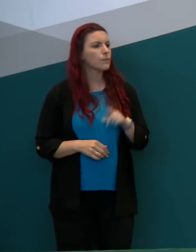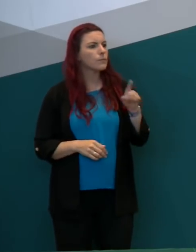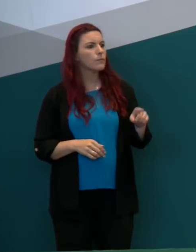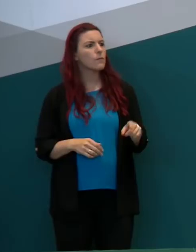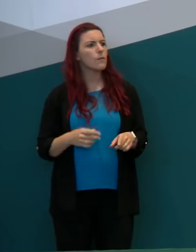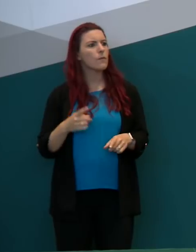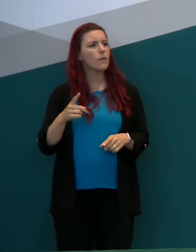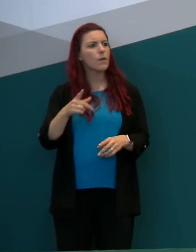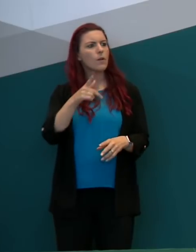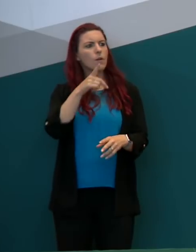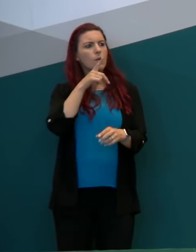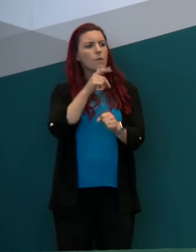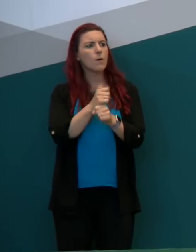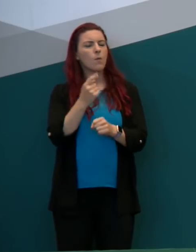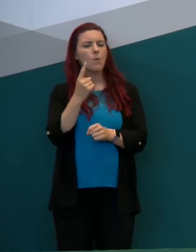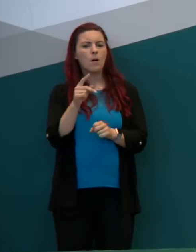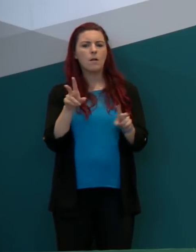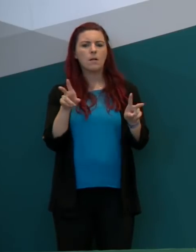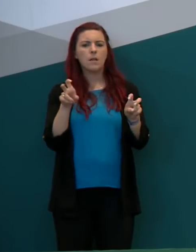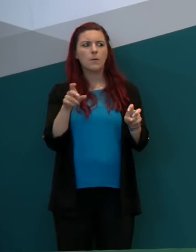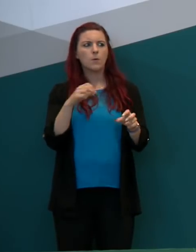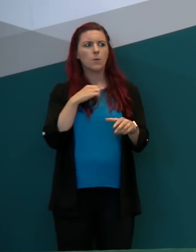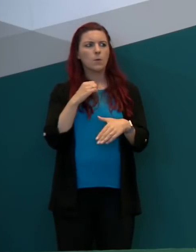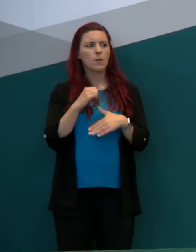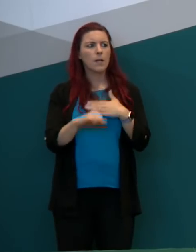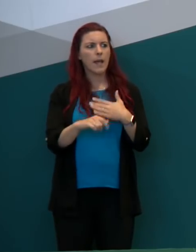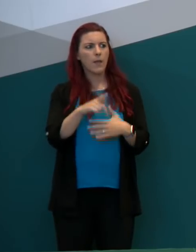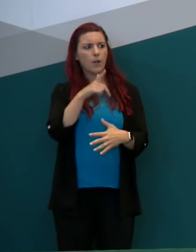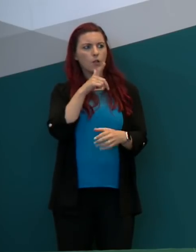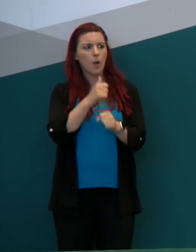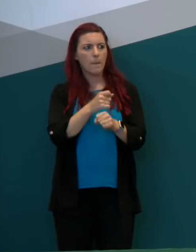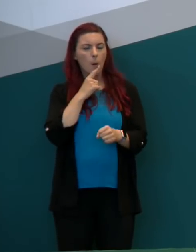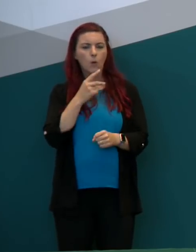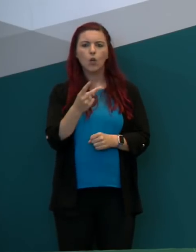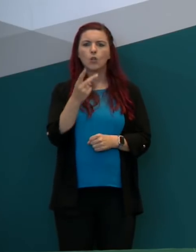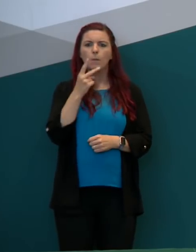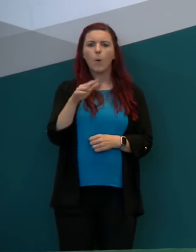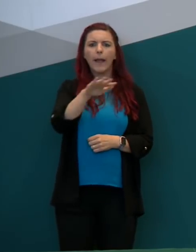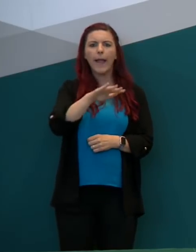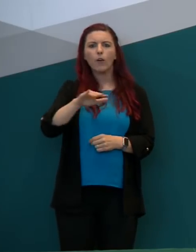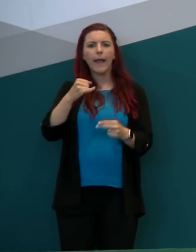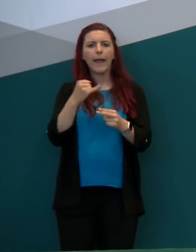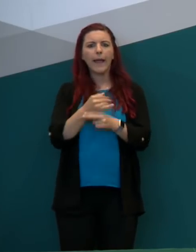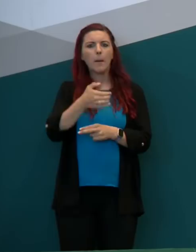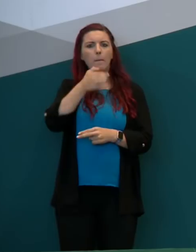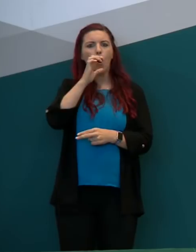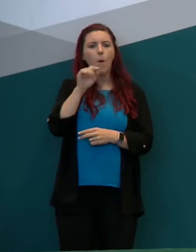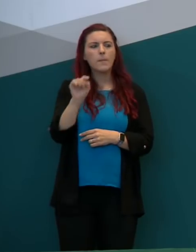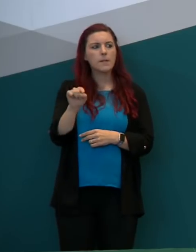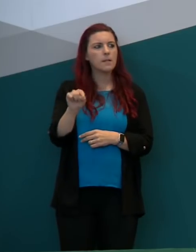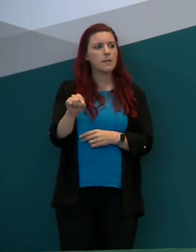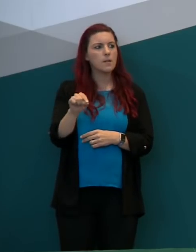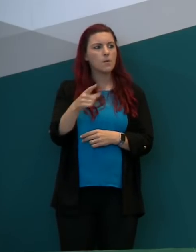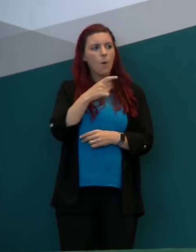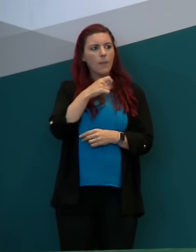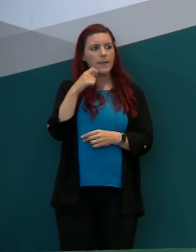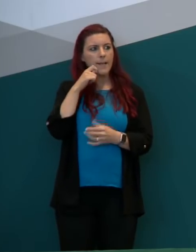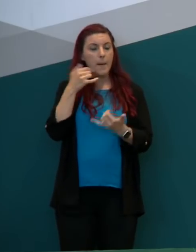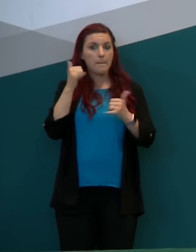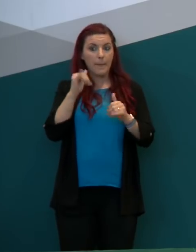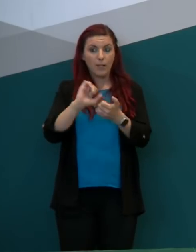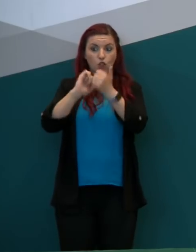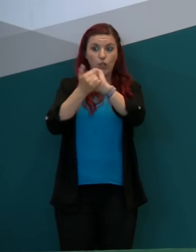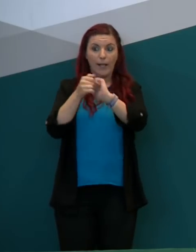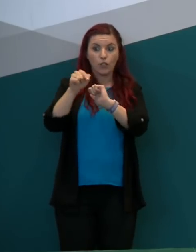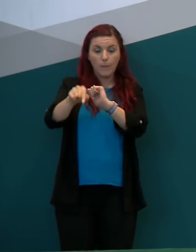specific suggestion that was made today around smoking areas in pubs outdoors, as a suggestion that they be made non-smoking to help with